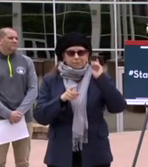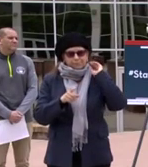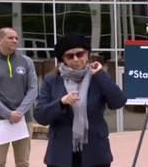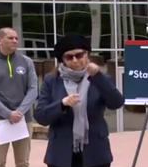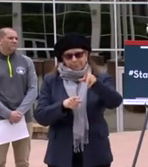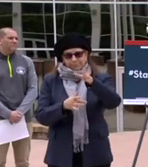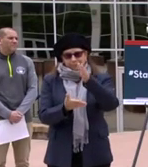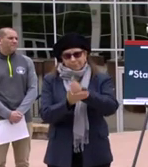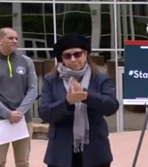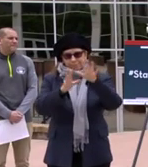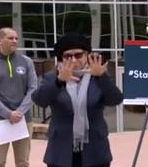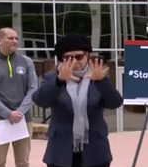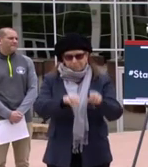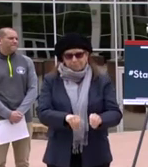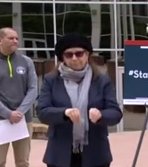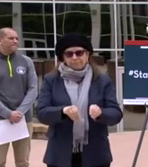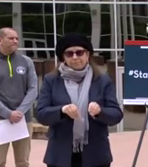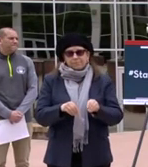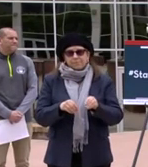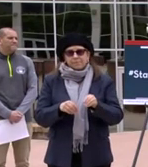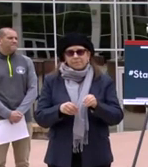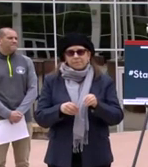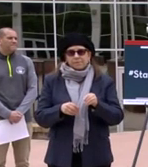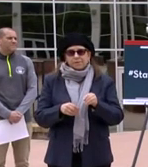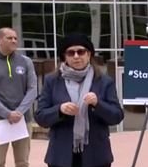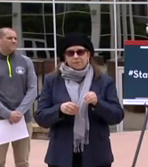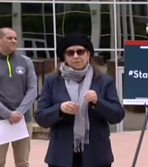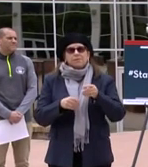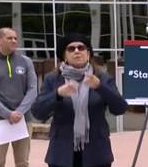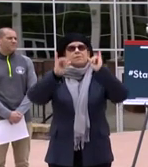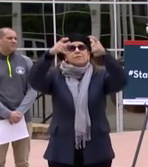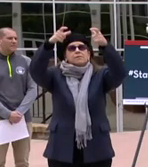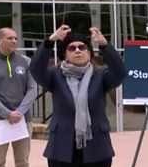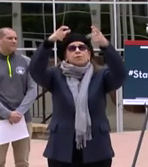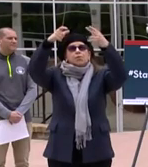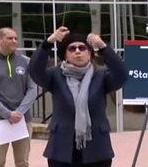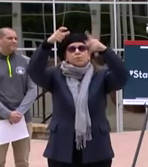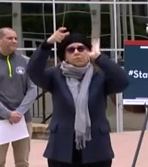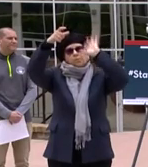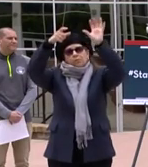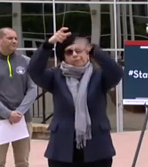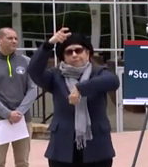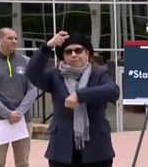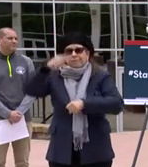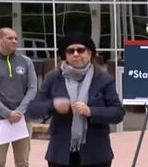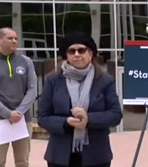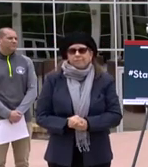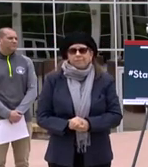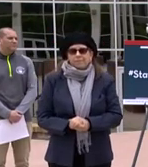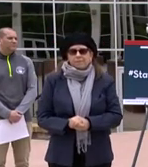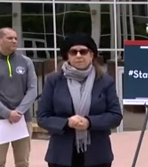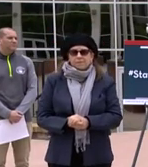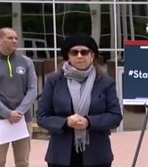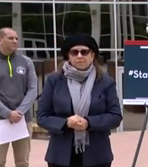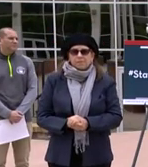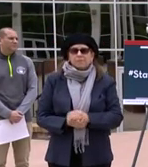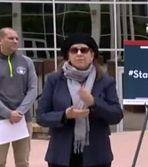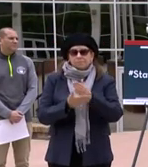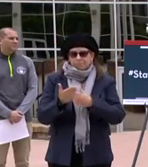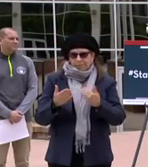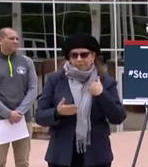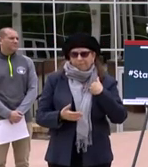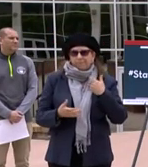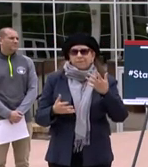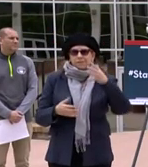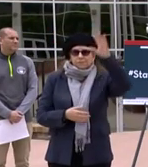I don't know if they've taken all the hoops down. I expect a yes, or especially in areas where that you can't shut down